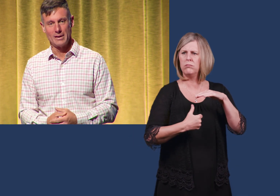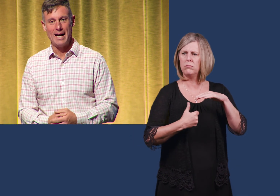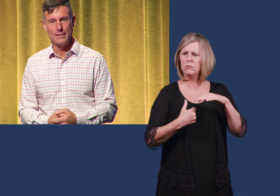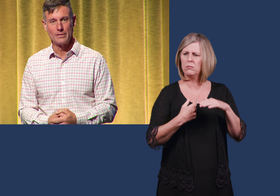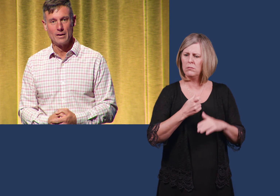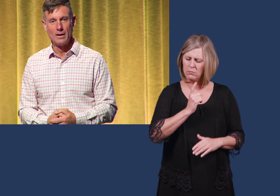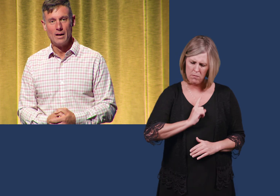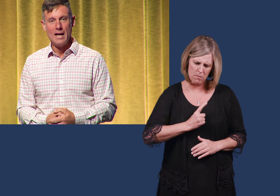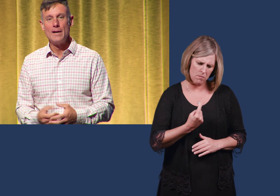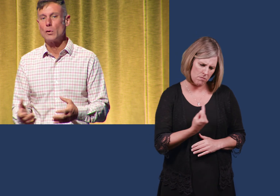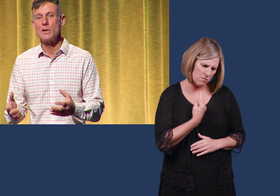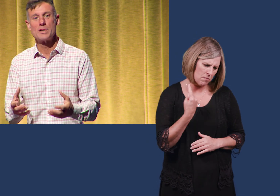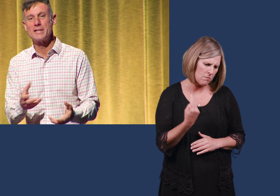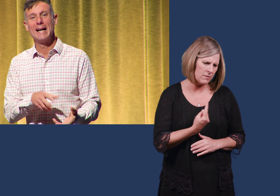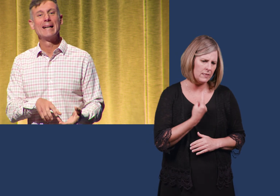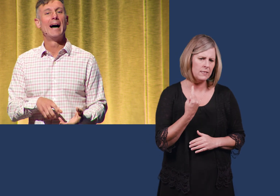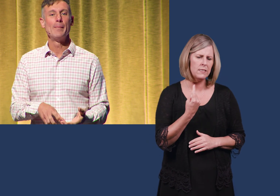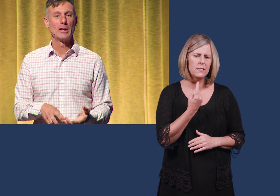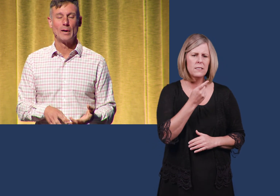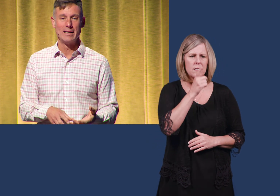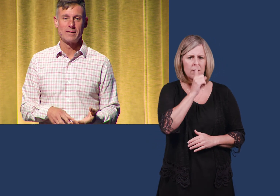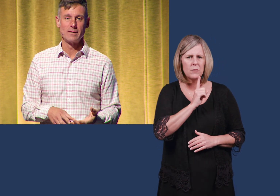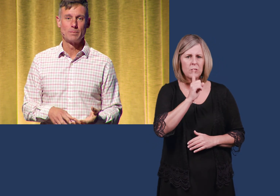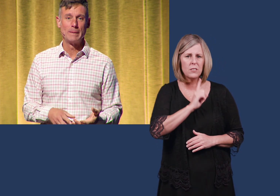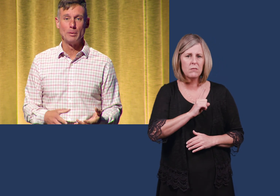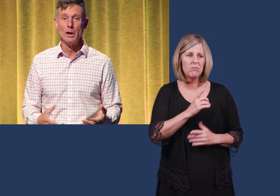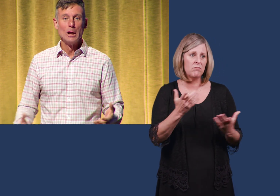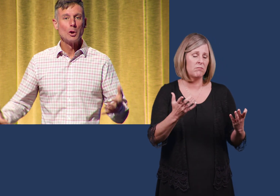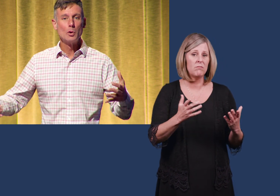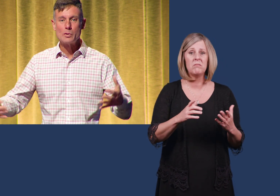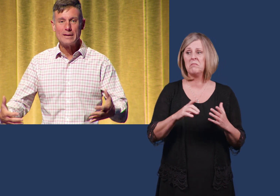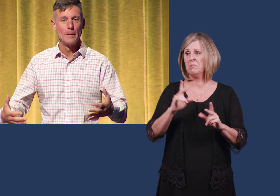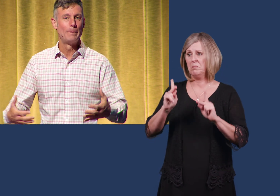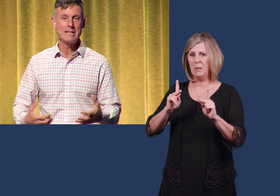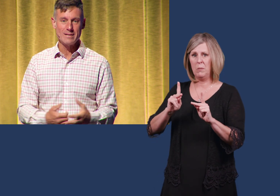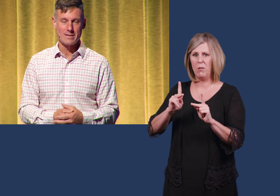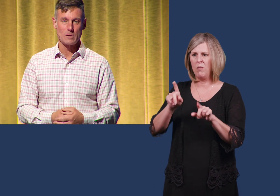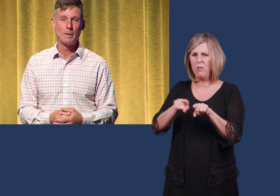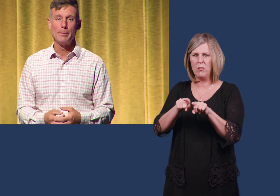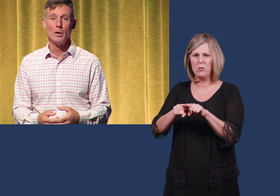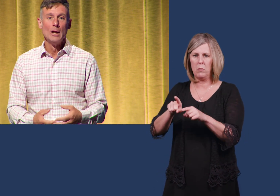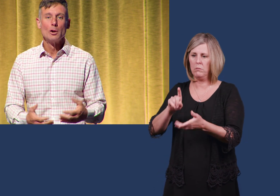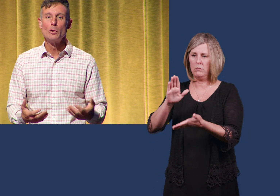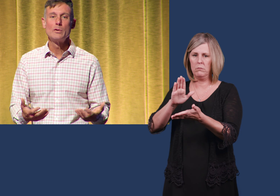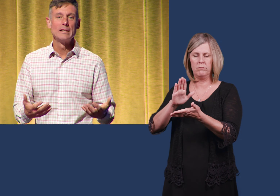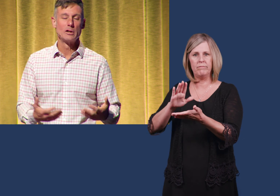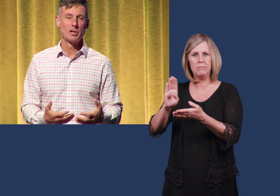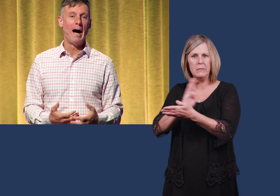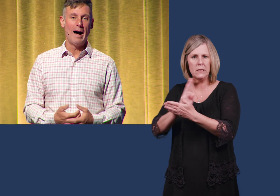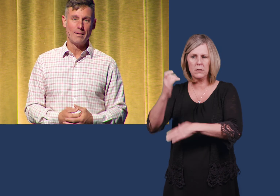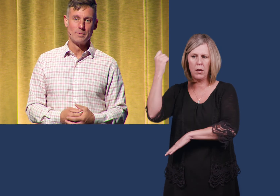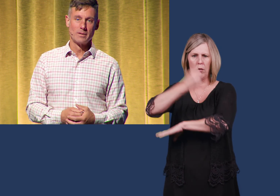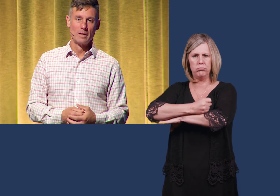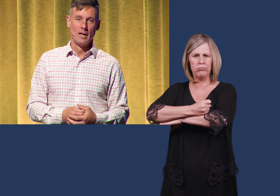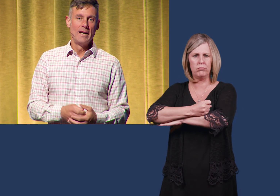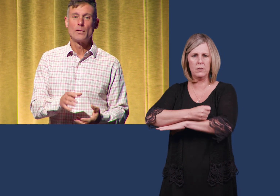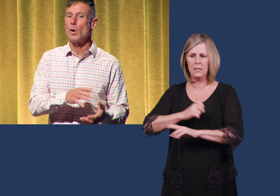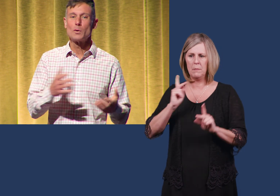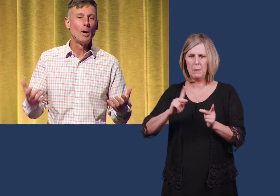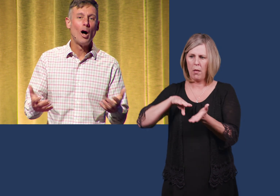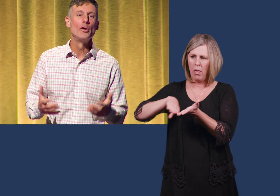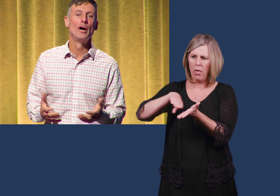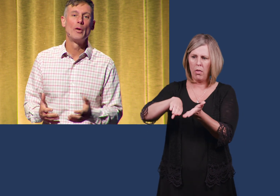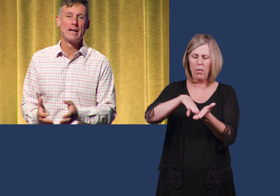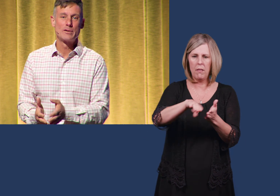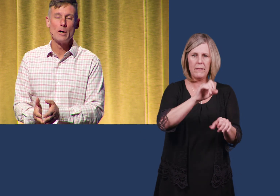people in their life. And of course, there's the economic crisis, people losing their businesses, people losing their jobs. And of